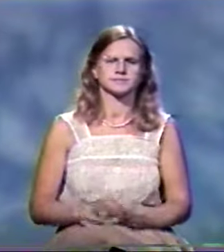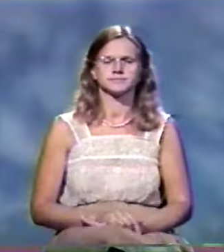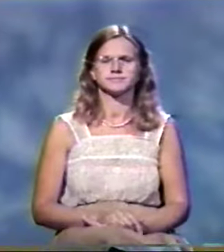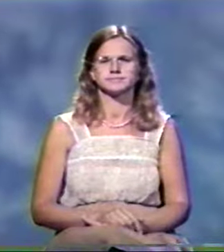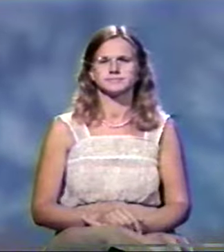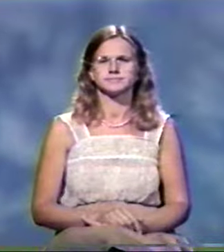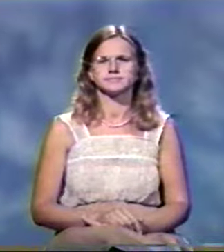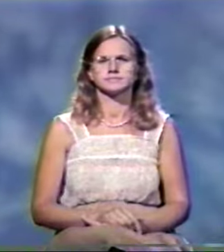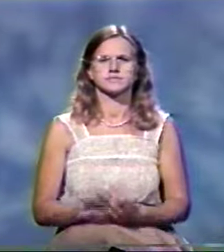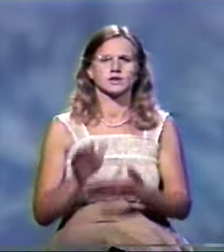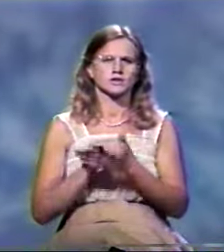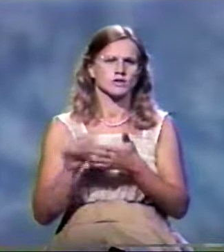Dollar.